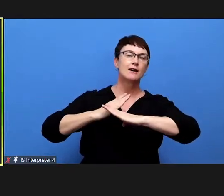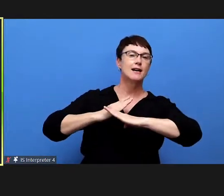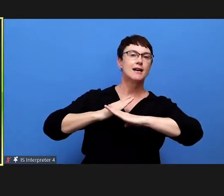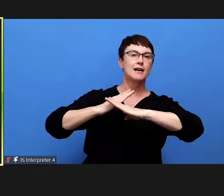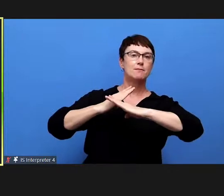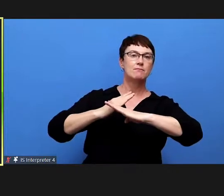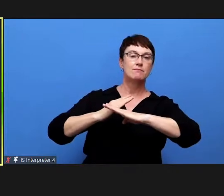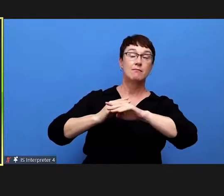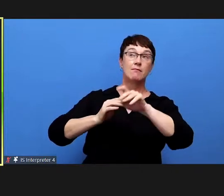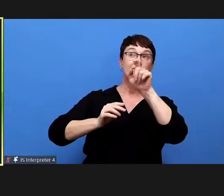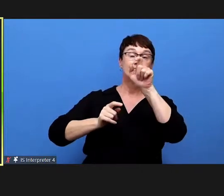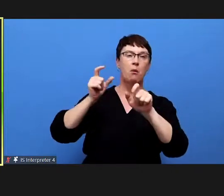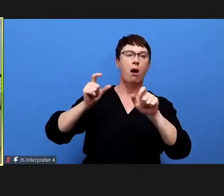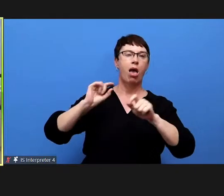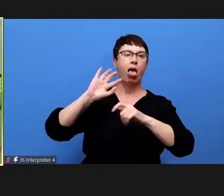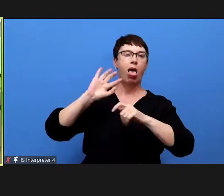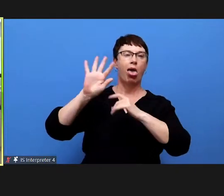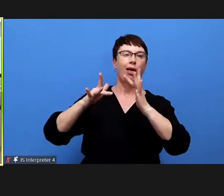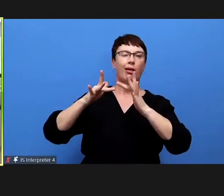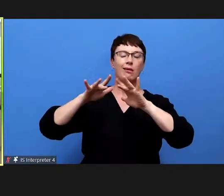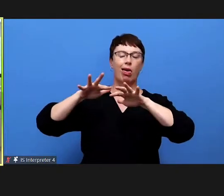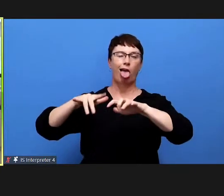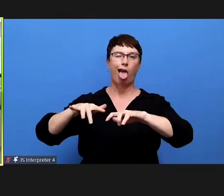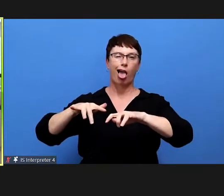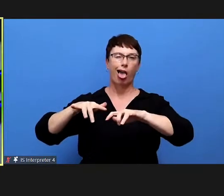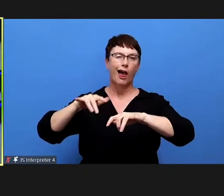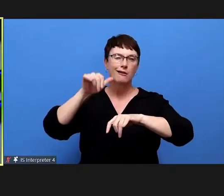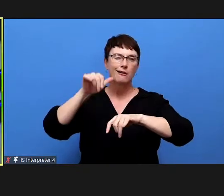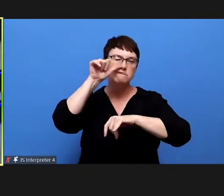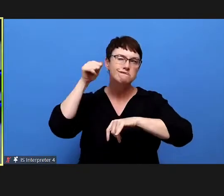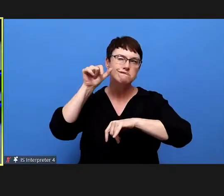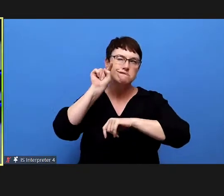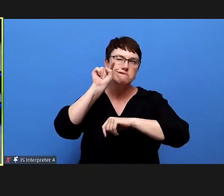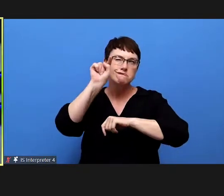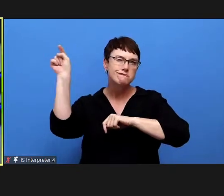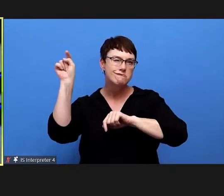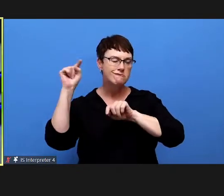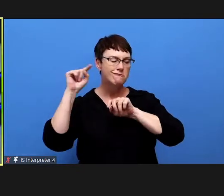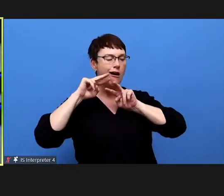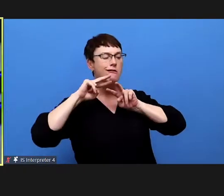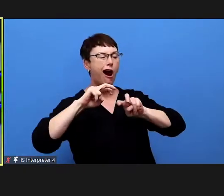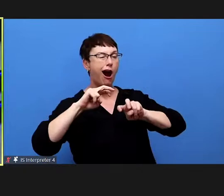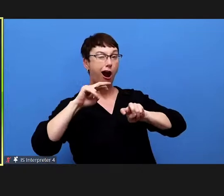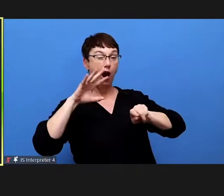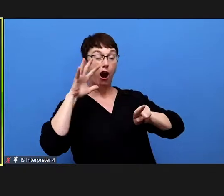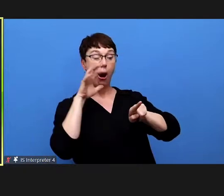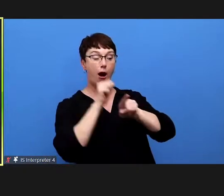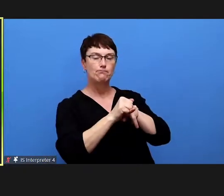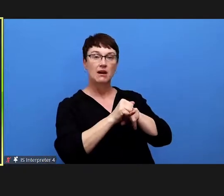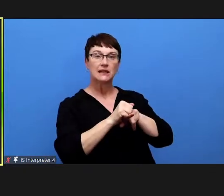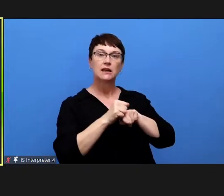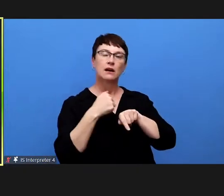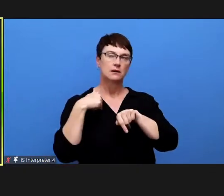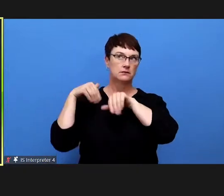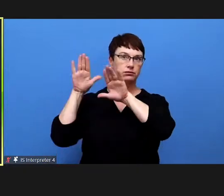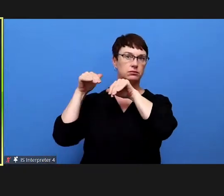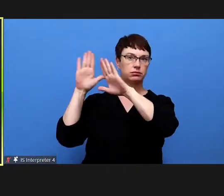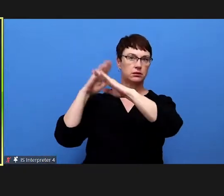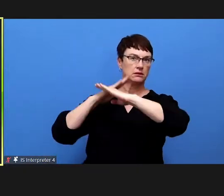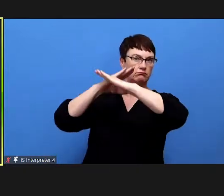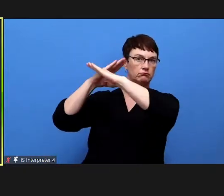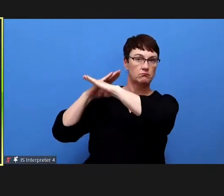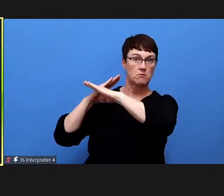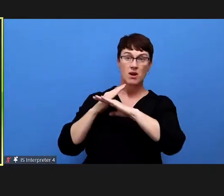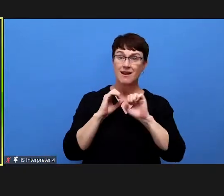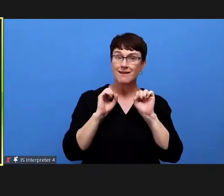the crisis that we can be facing in our countries, especially talking about the